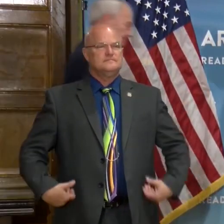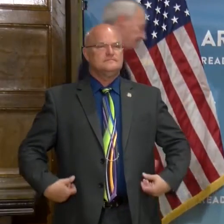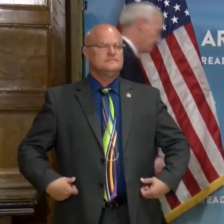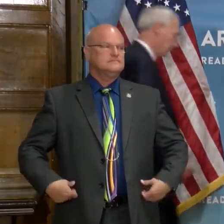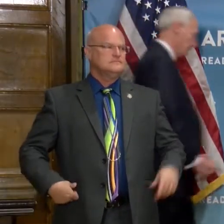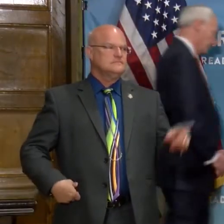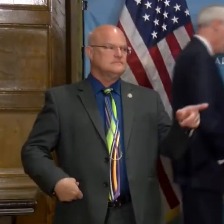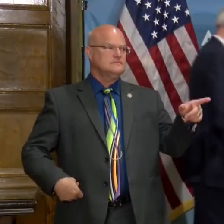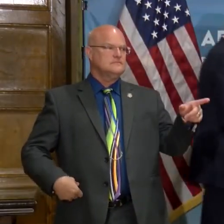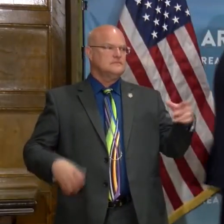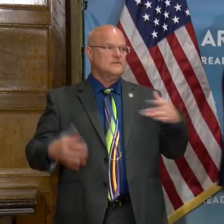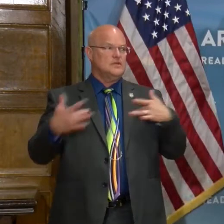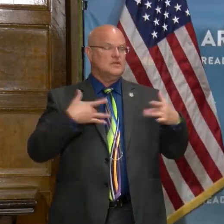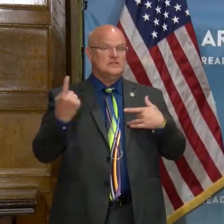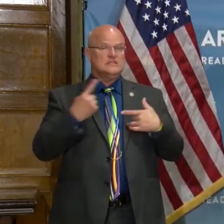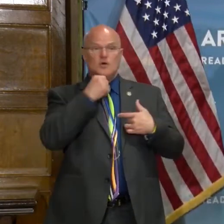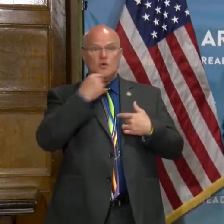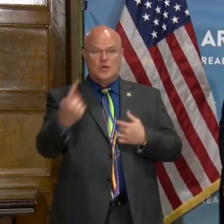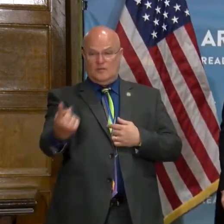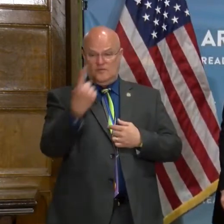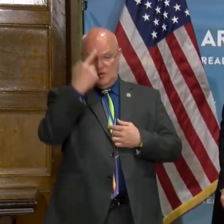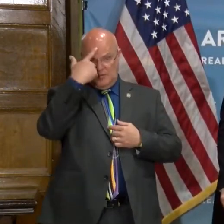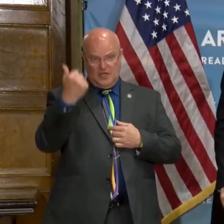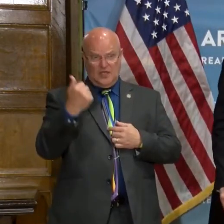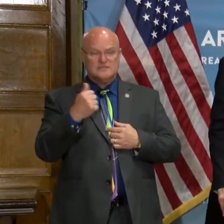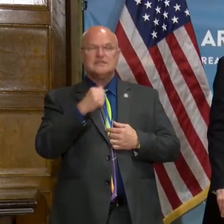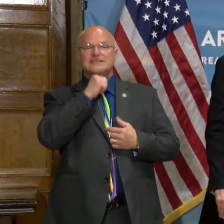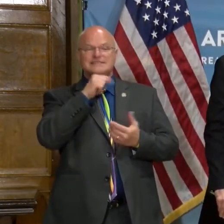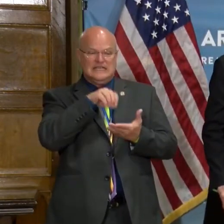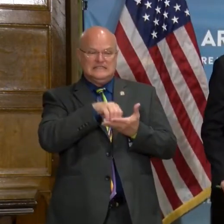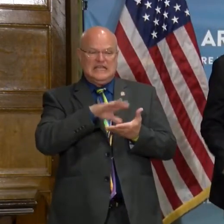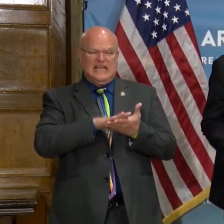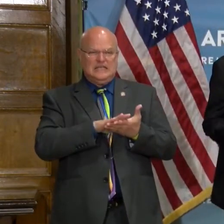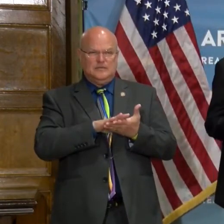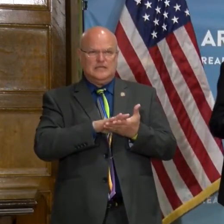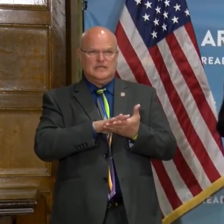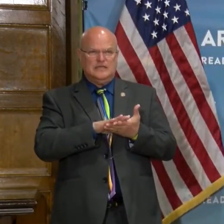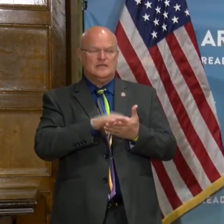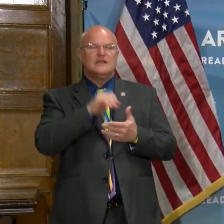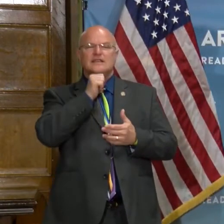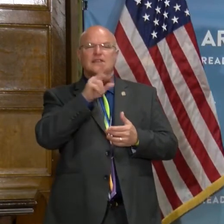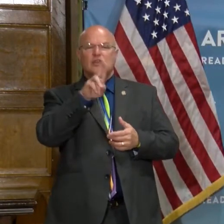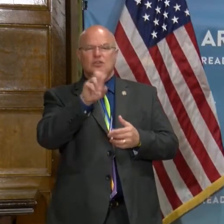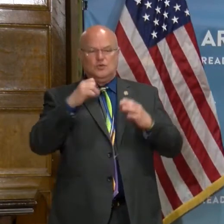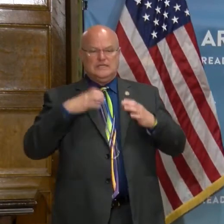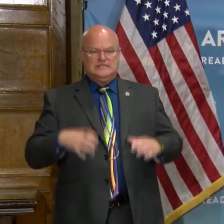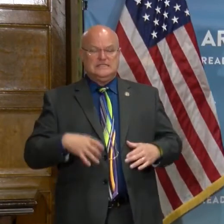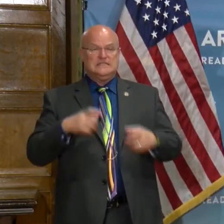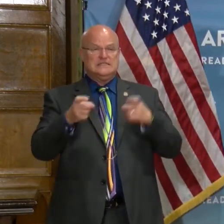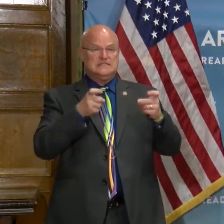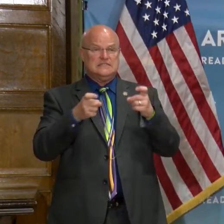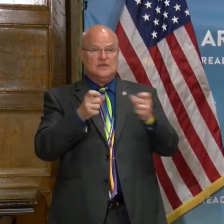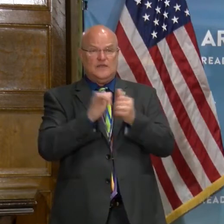Do you have concerns that some of them won't come forward because they're undocumented? I mean, is there a way for you all to deal with that?